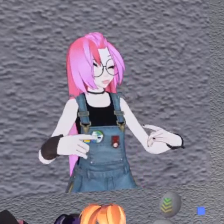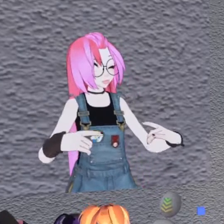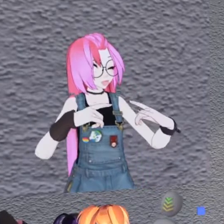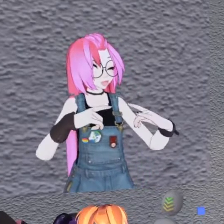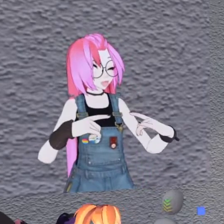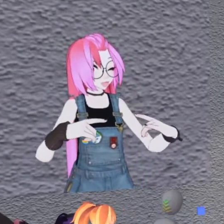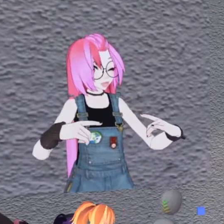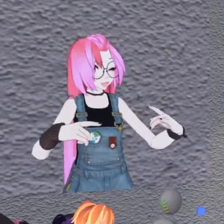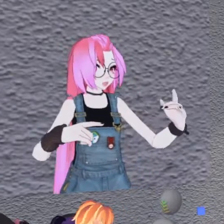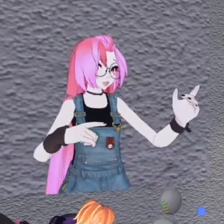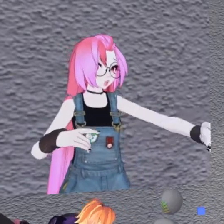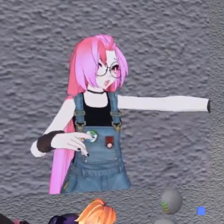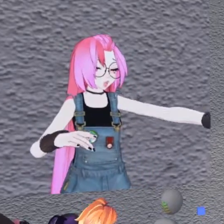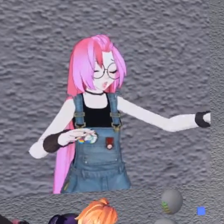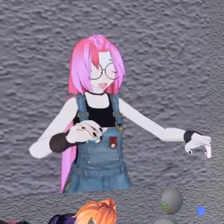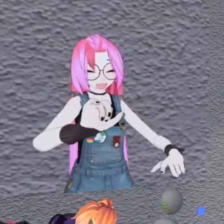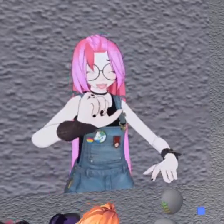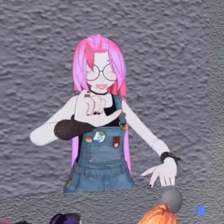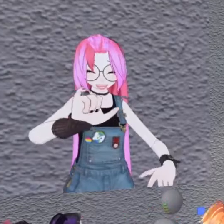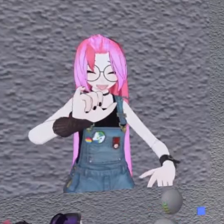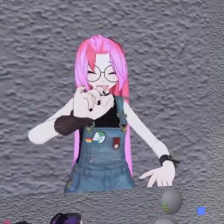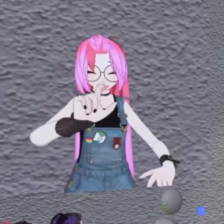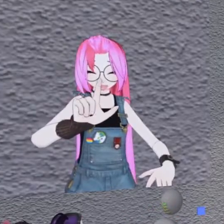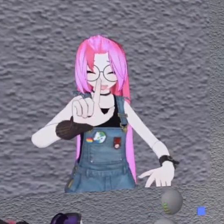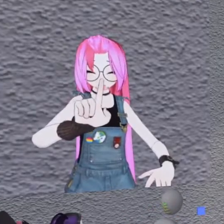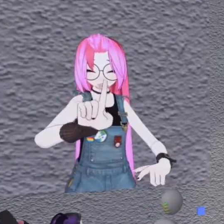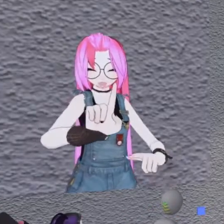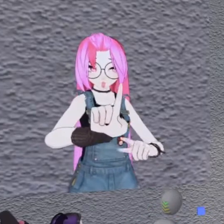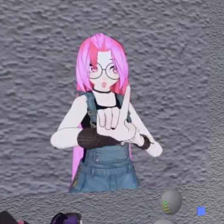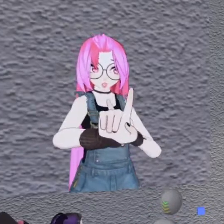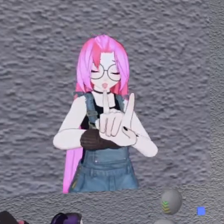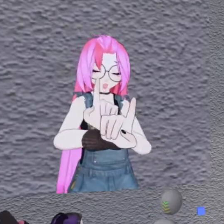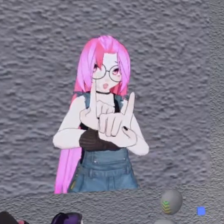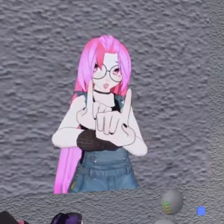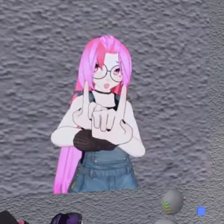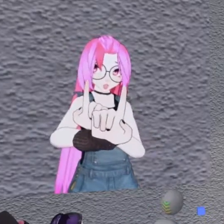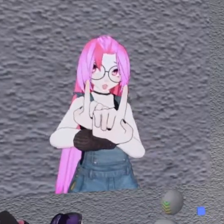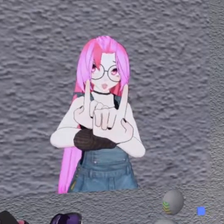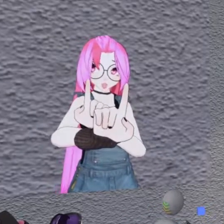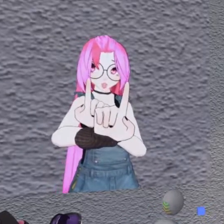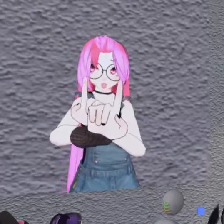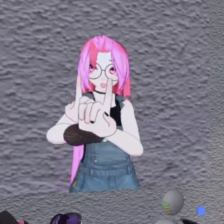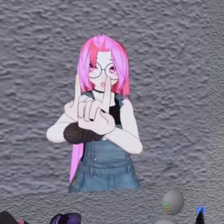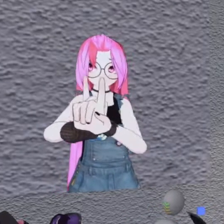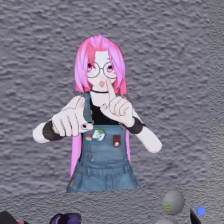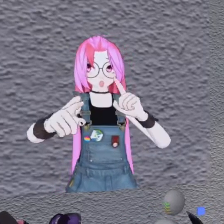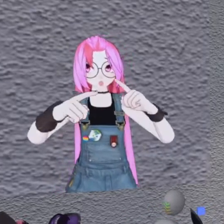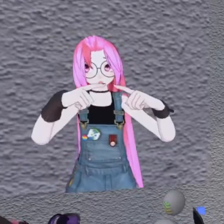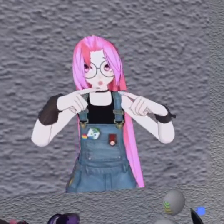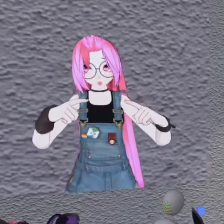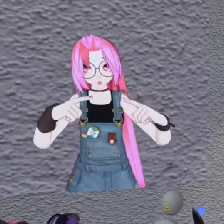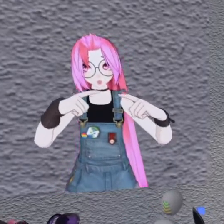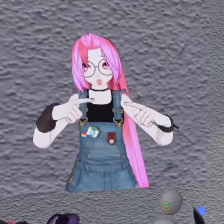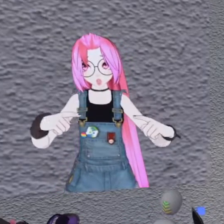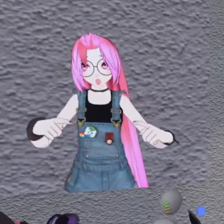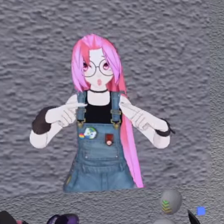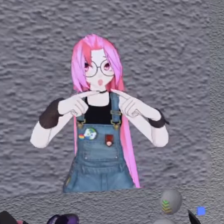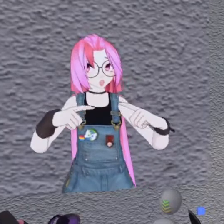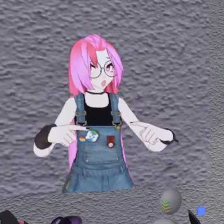Just like that. So if you have a Y hand, I would do this and then use pointer